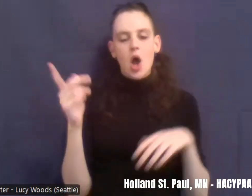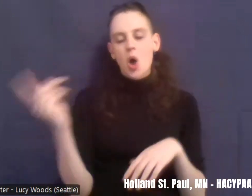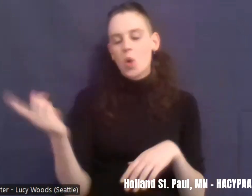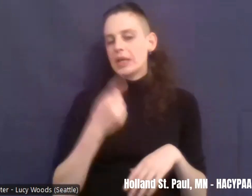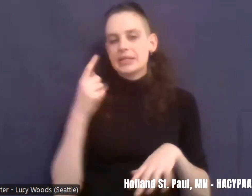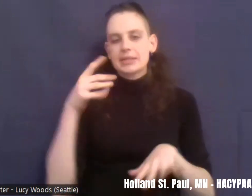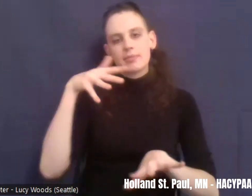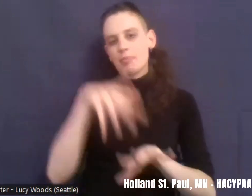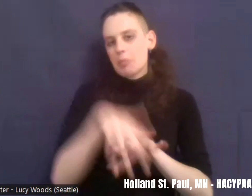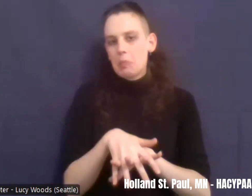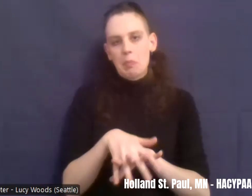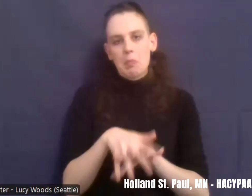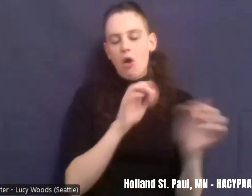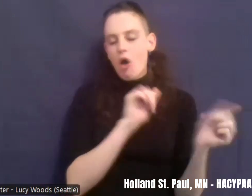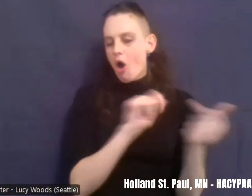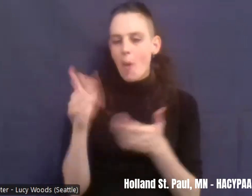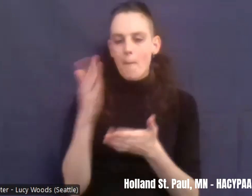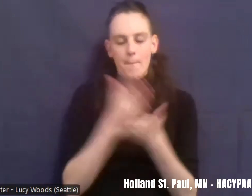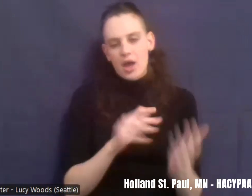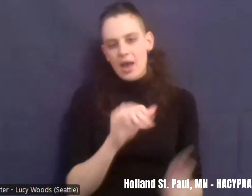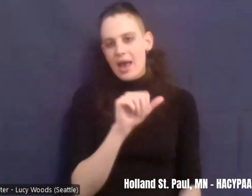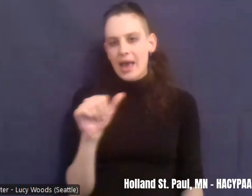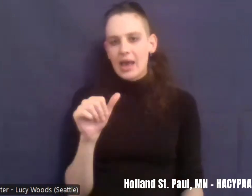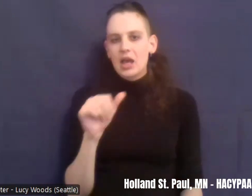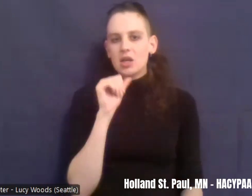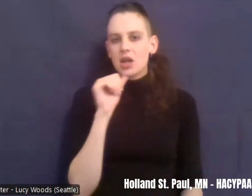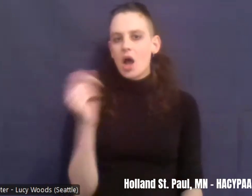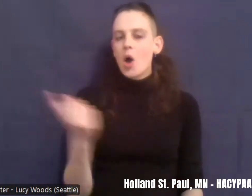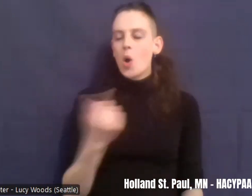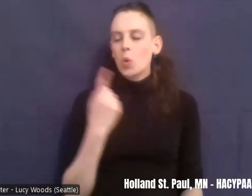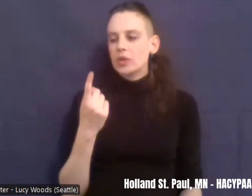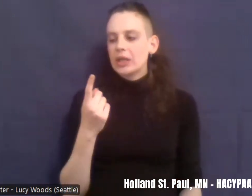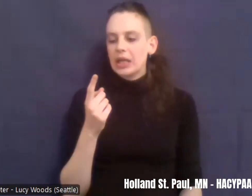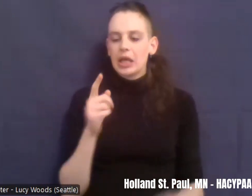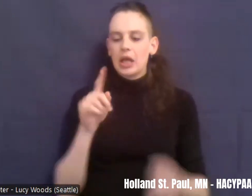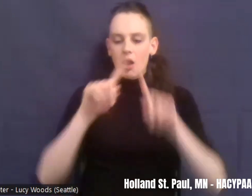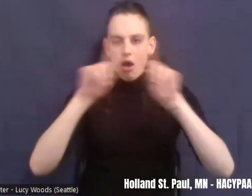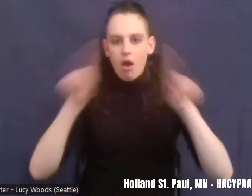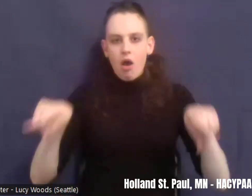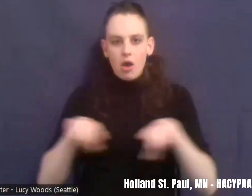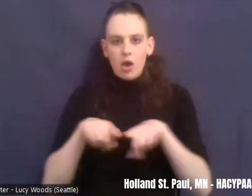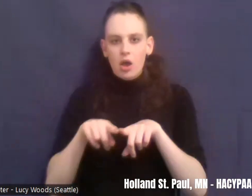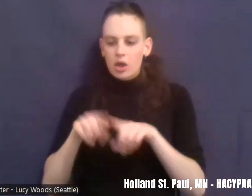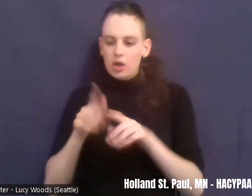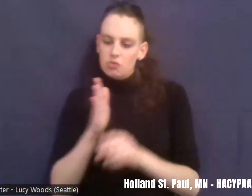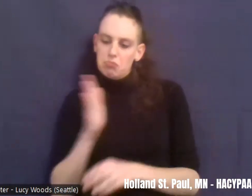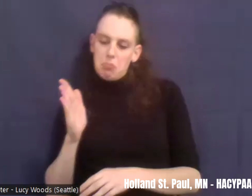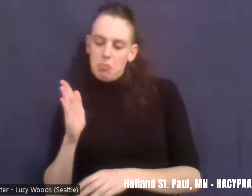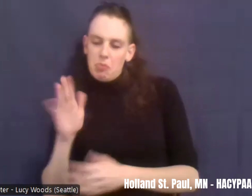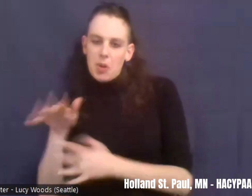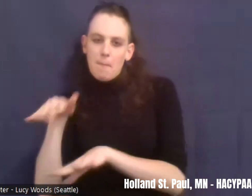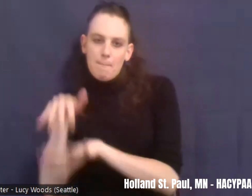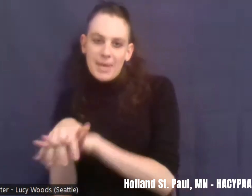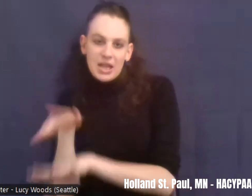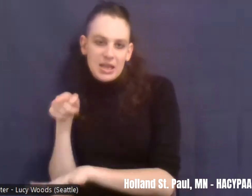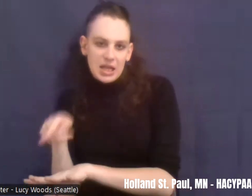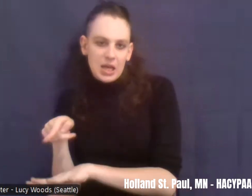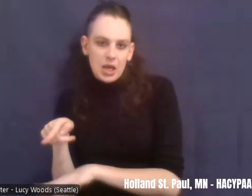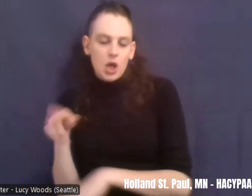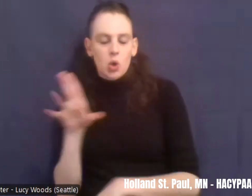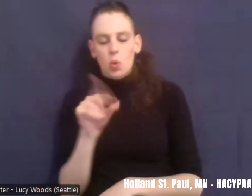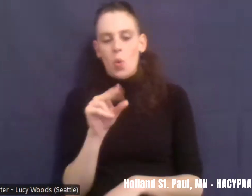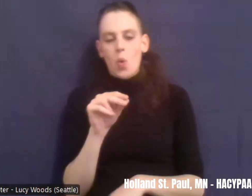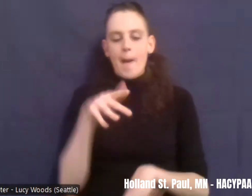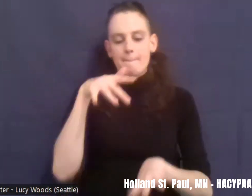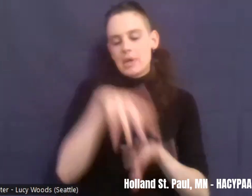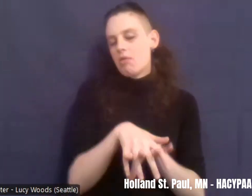get to like I don't get to like be in the middle on the right side of the triangle because then I'm just in the middle on the right side of the line. Like being in the middle means I do all these things